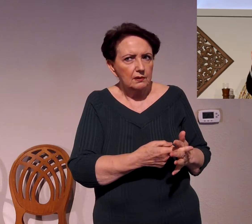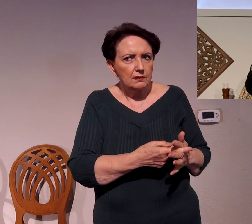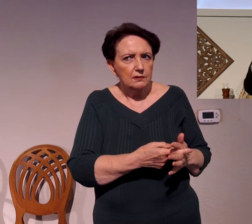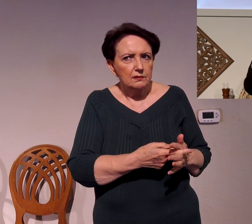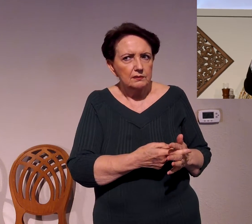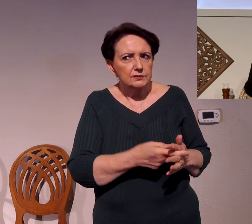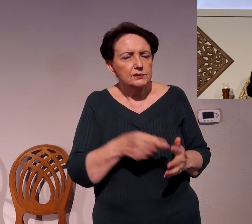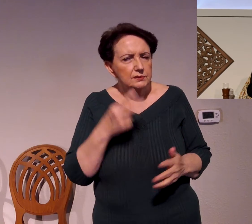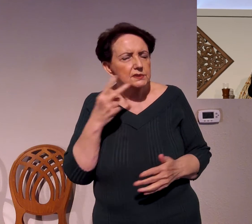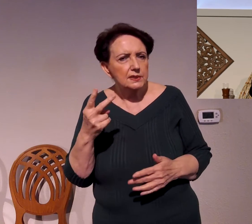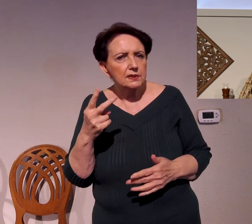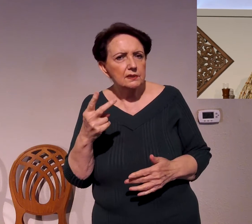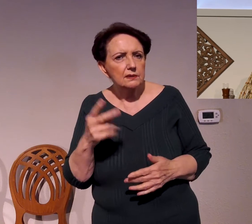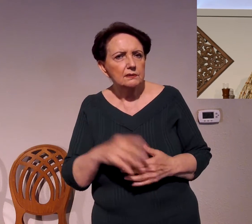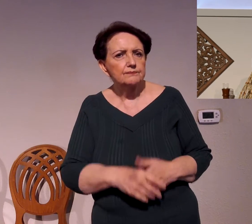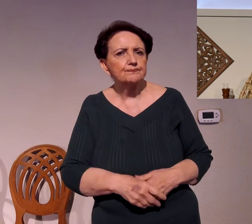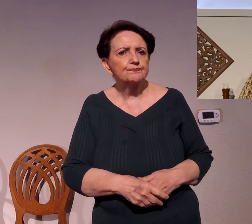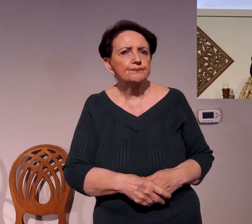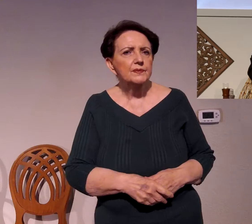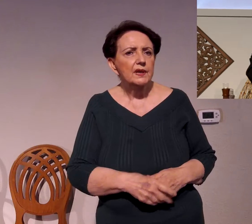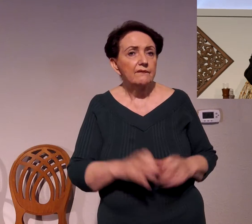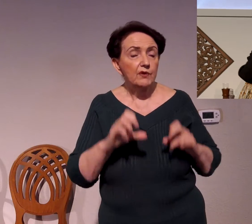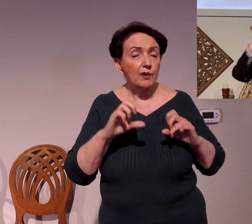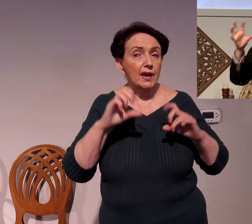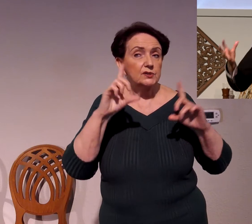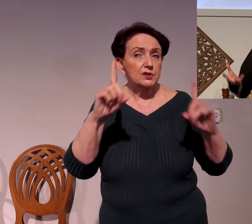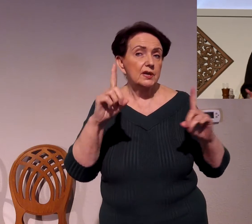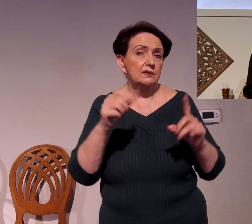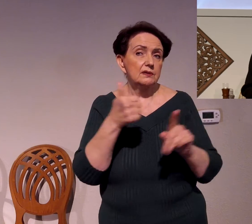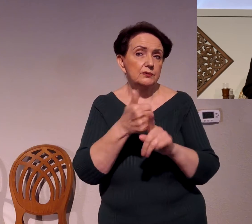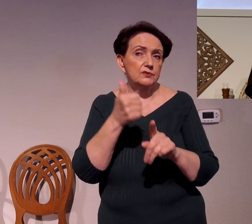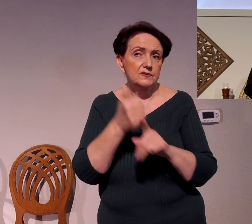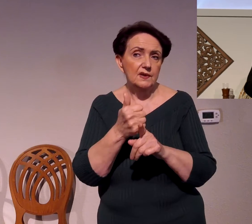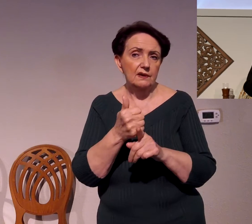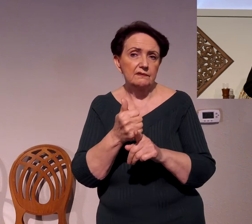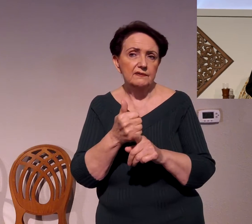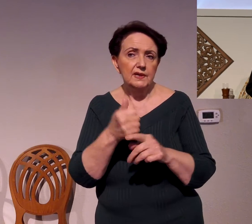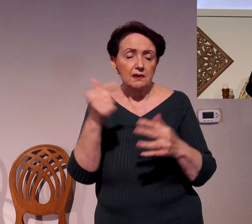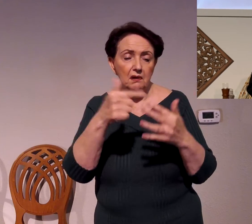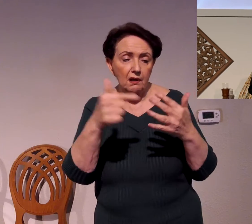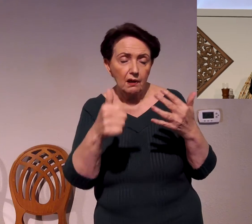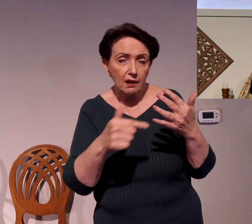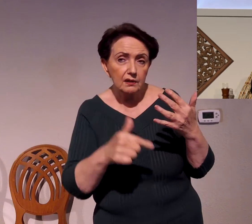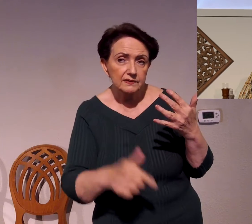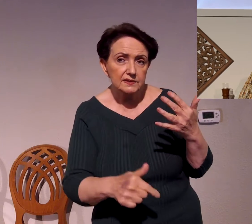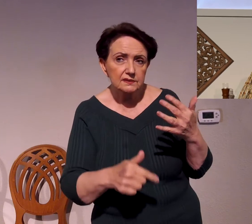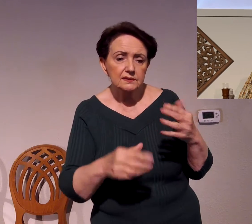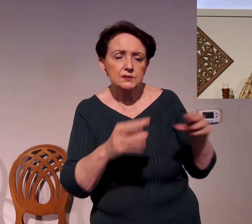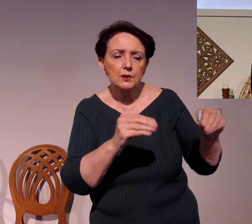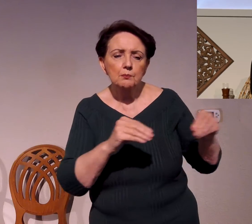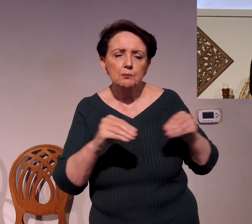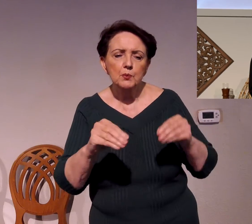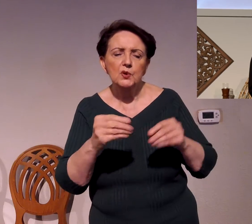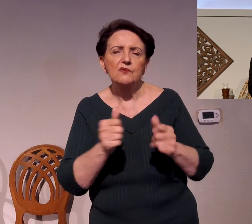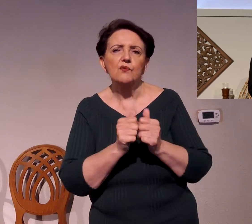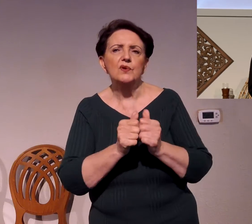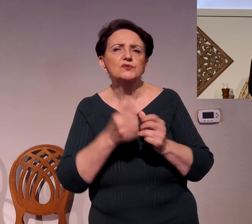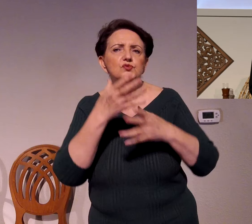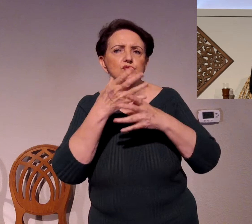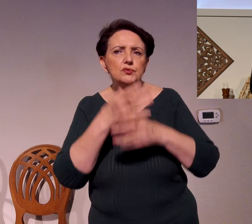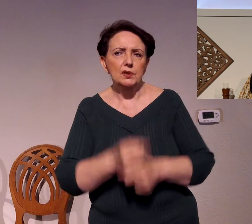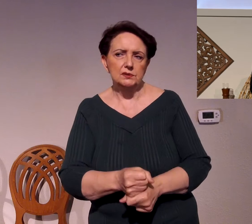When we are educating ourselves in all of this, we move with trust.